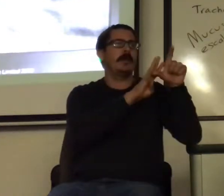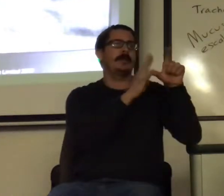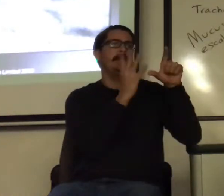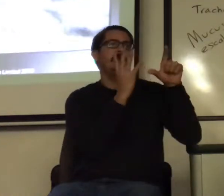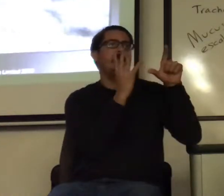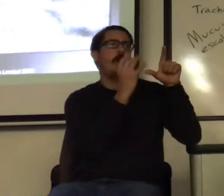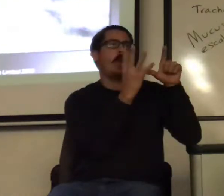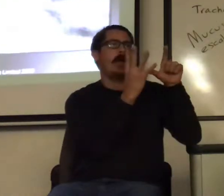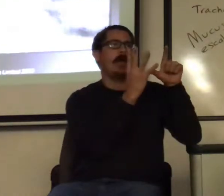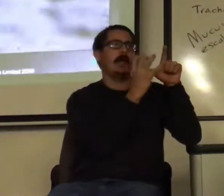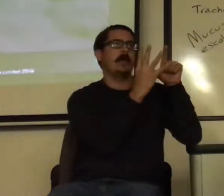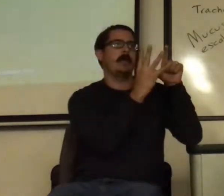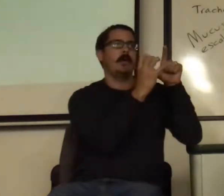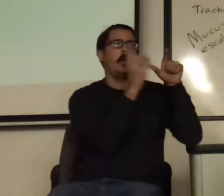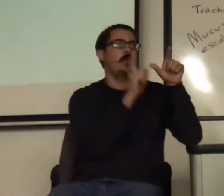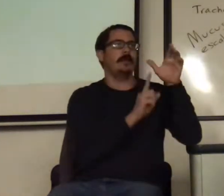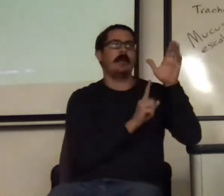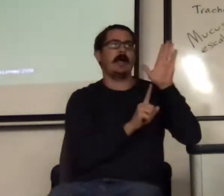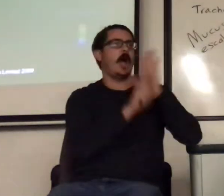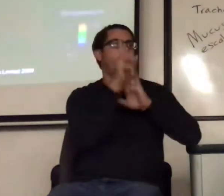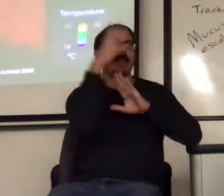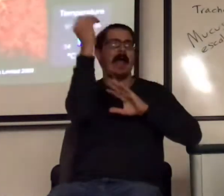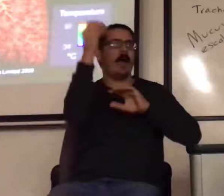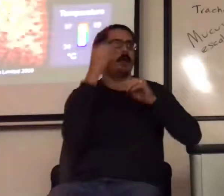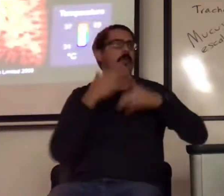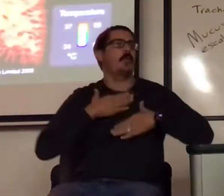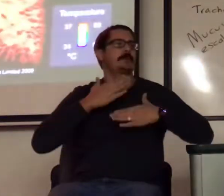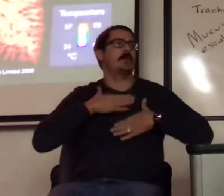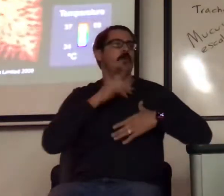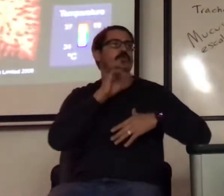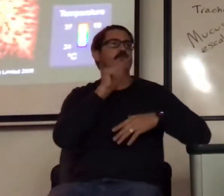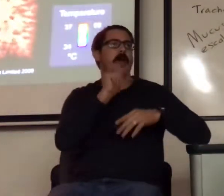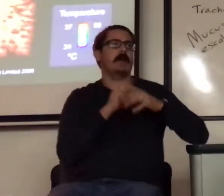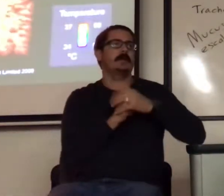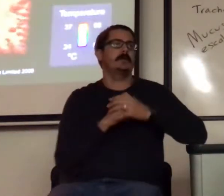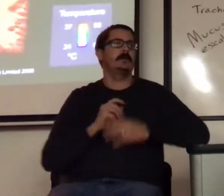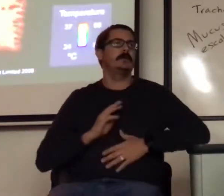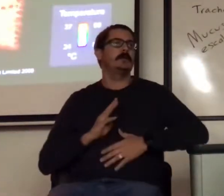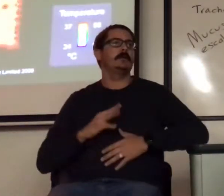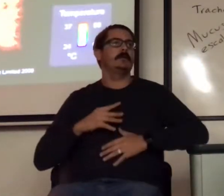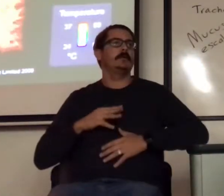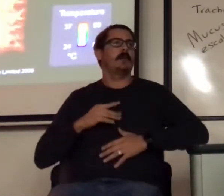only go up and out in the respiratory tract. That's what I want you to see.